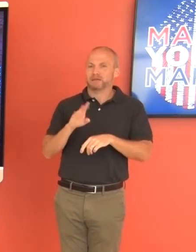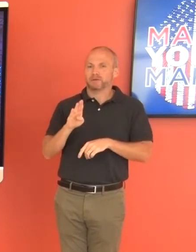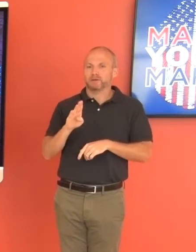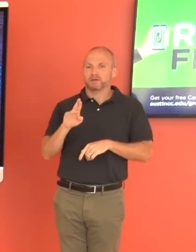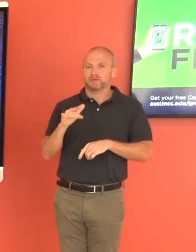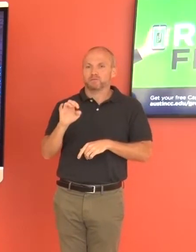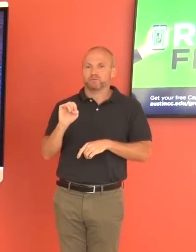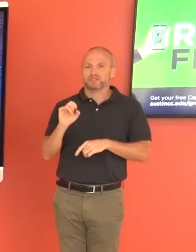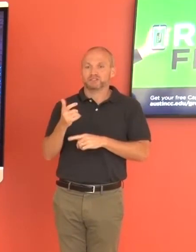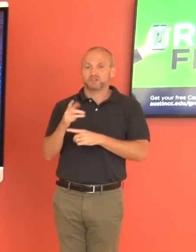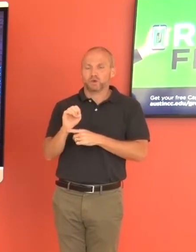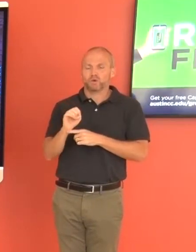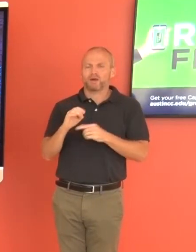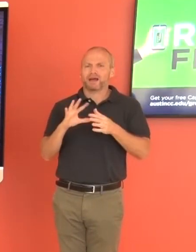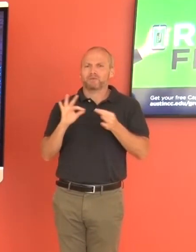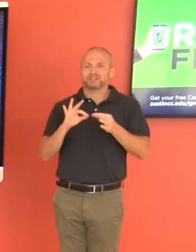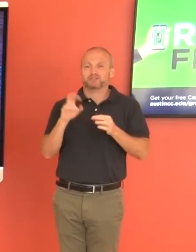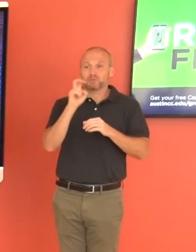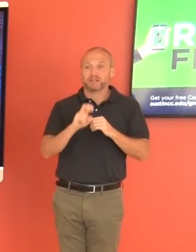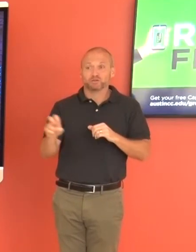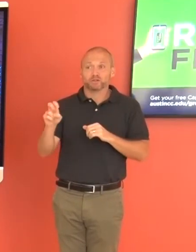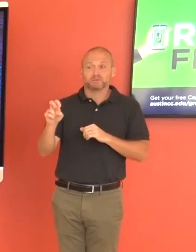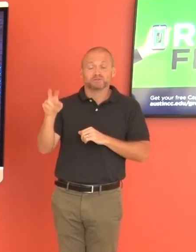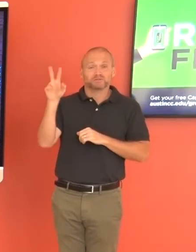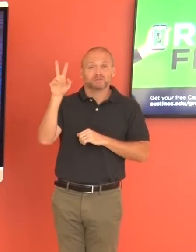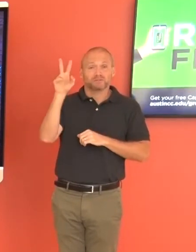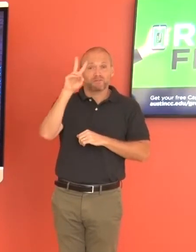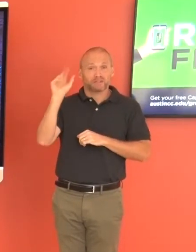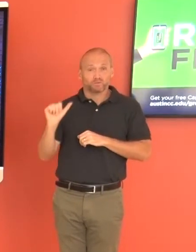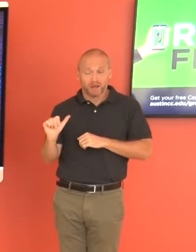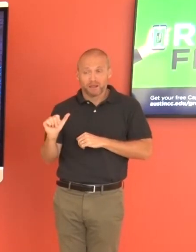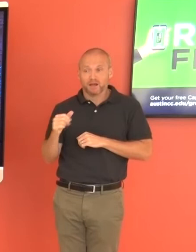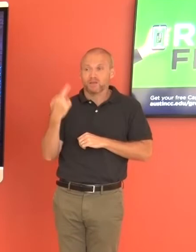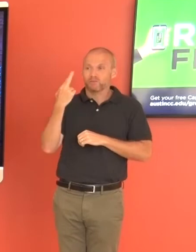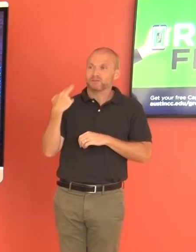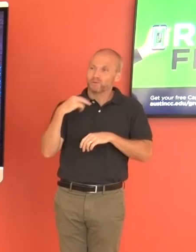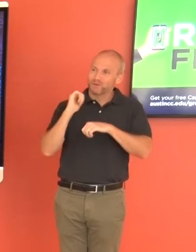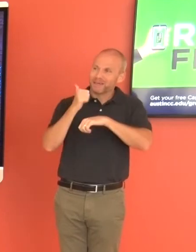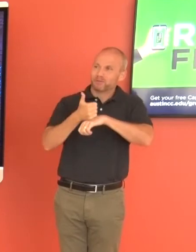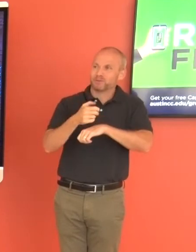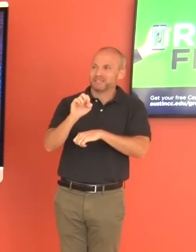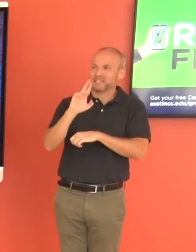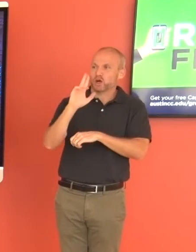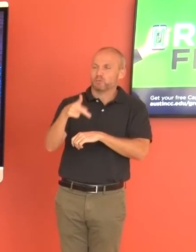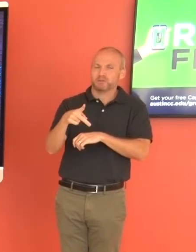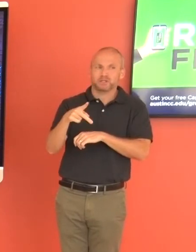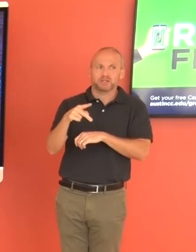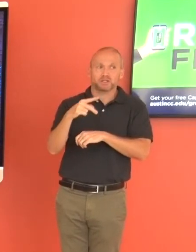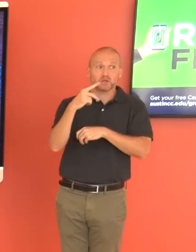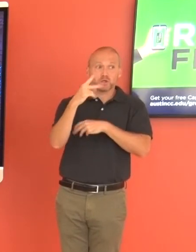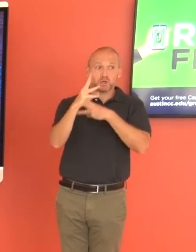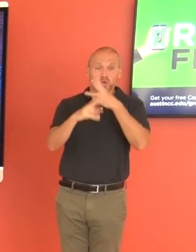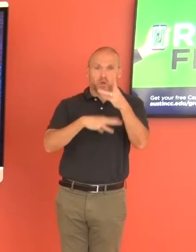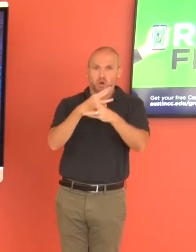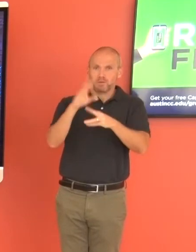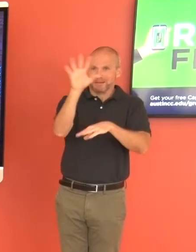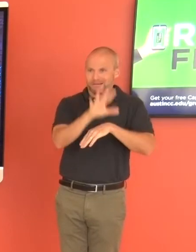Venezuela. I went to Venezuela because we were implementing an ERP globally. And I had the fun job